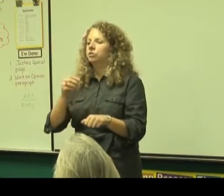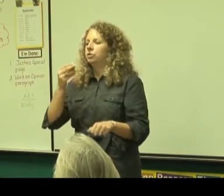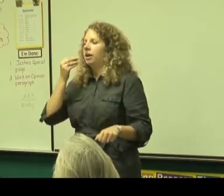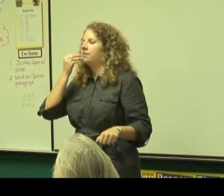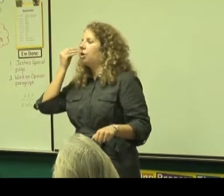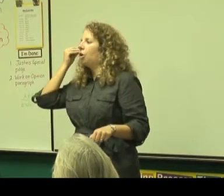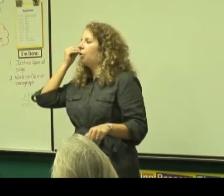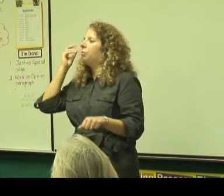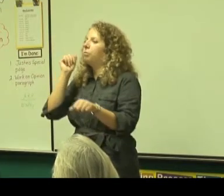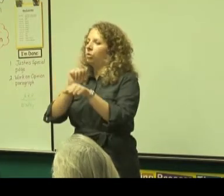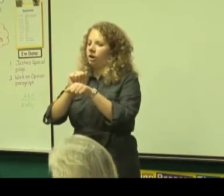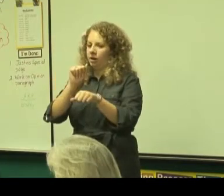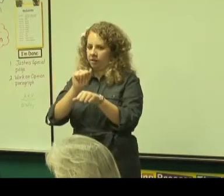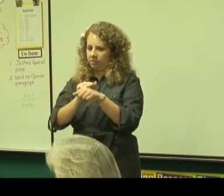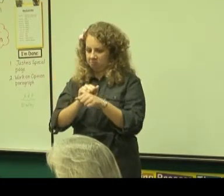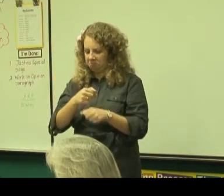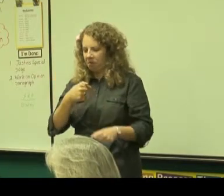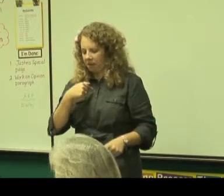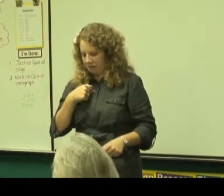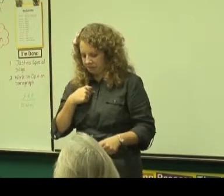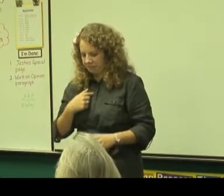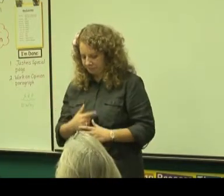So I have work.